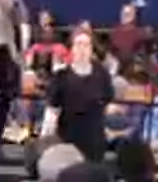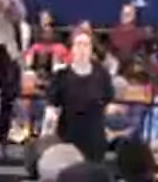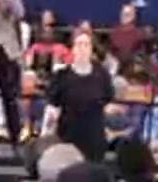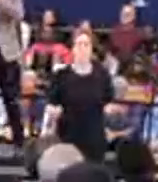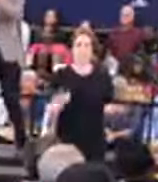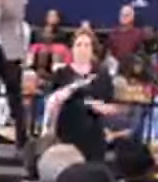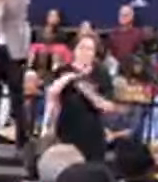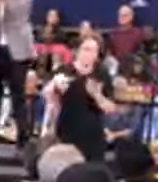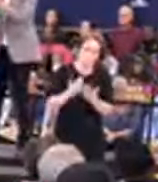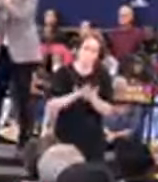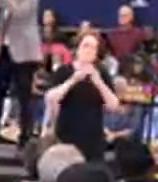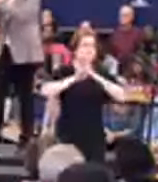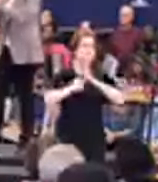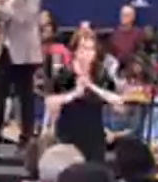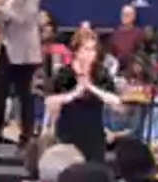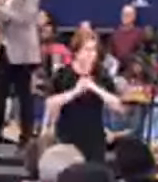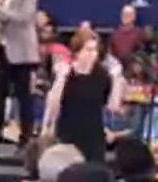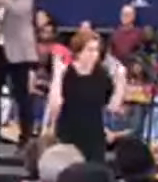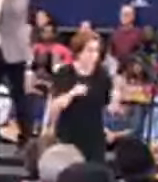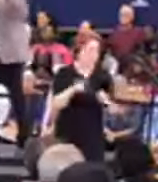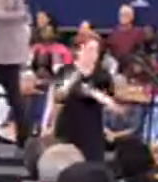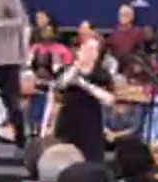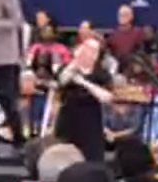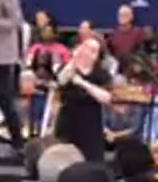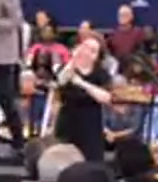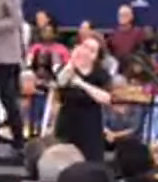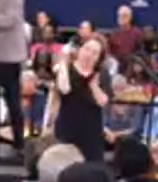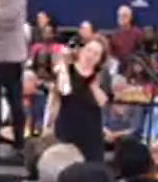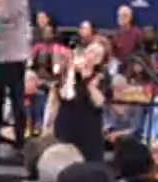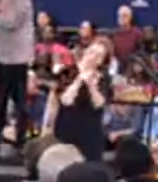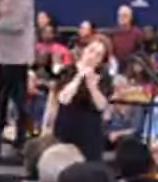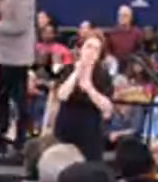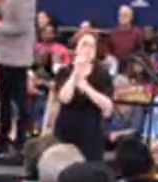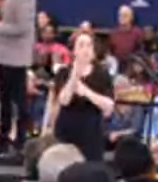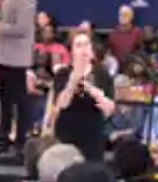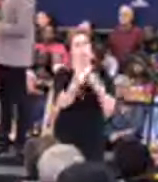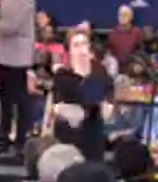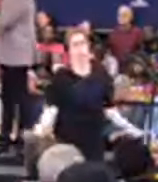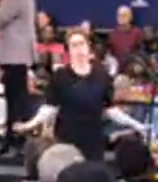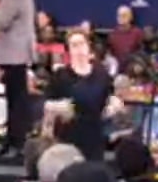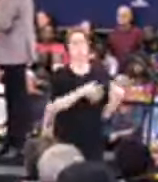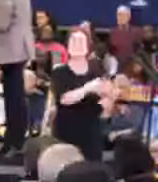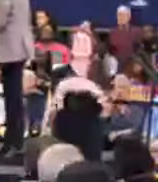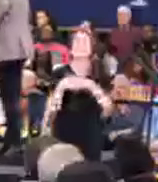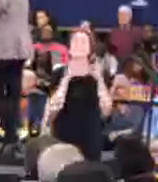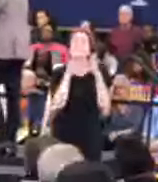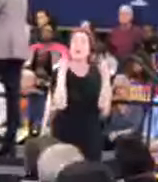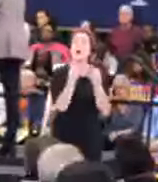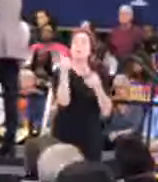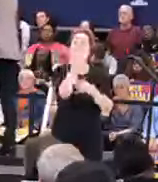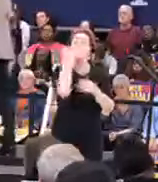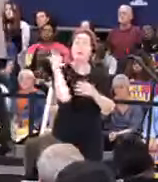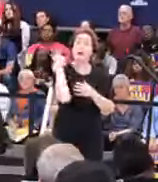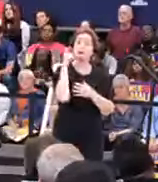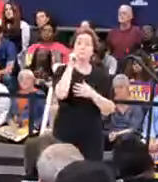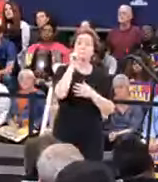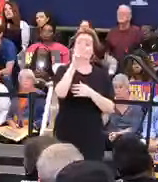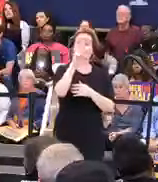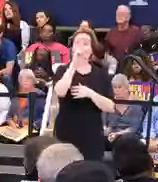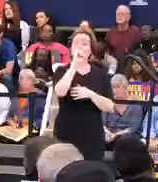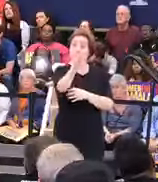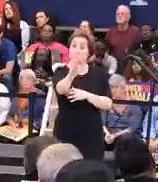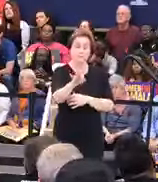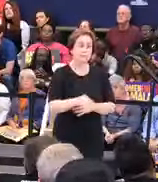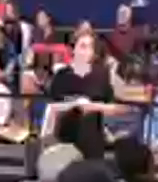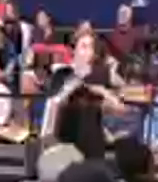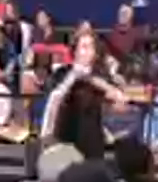all started, 300,000 jobs have been lost. The American family, because of these tariffs, is spending